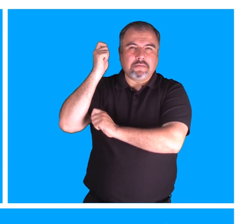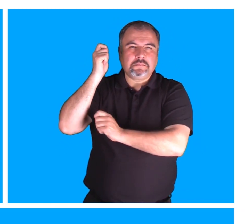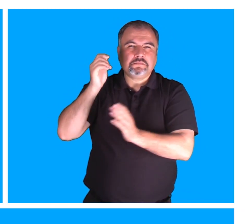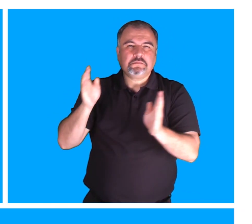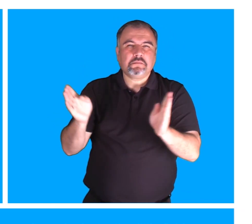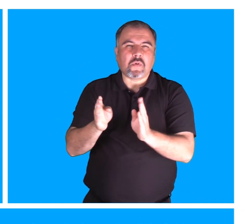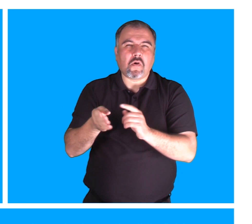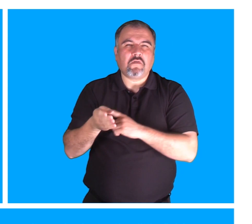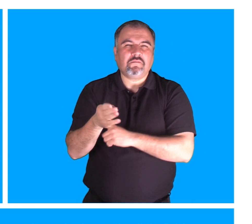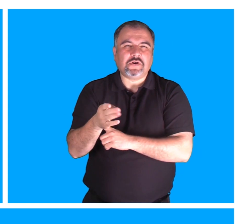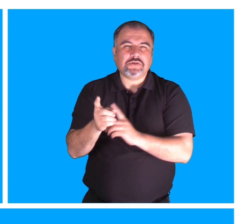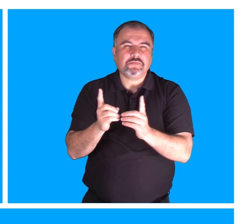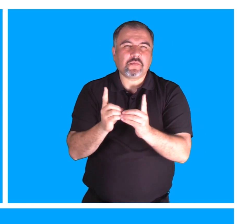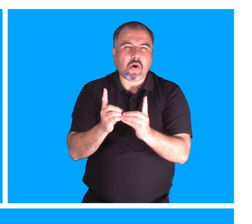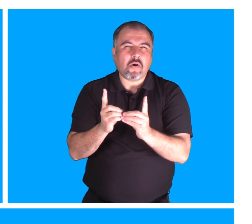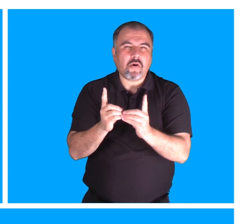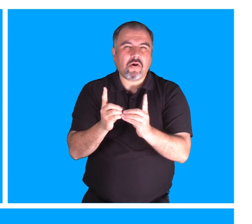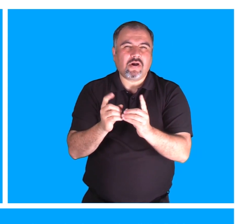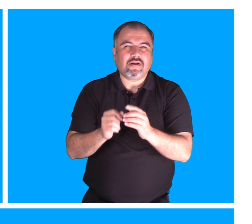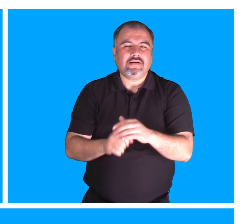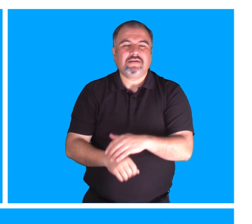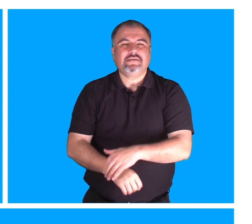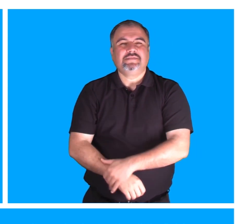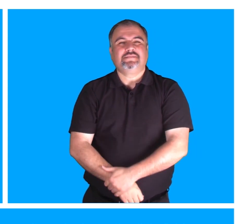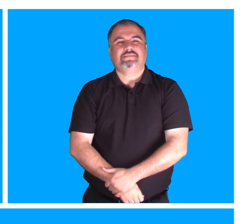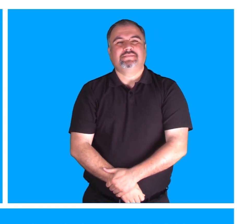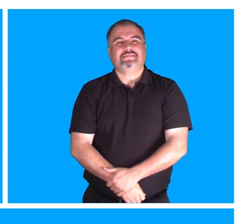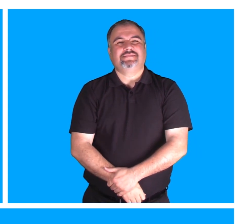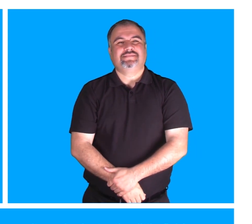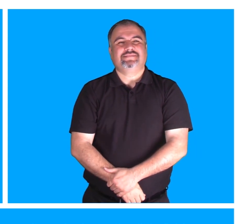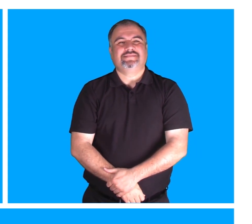up being a small one.